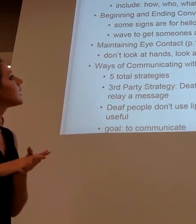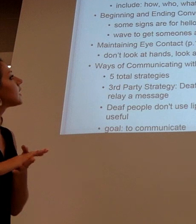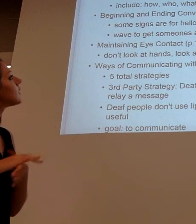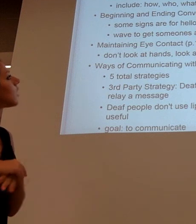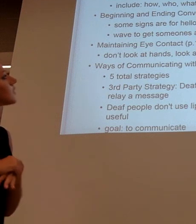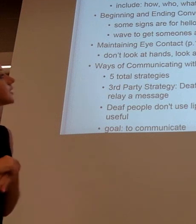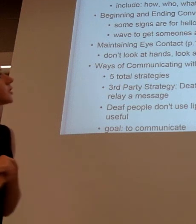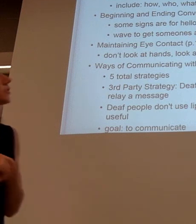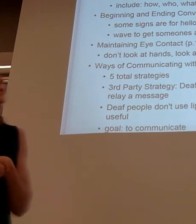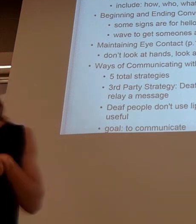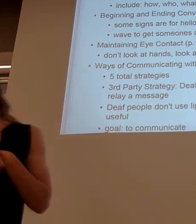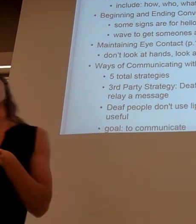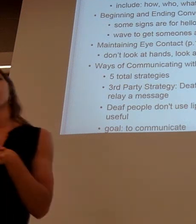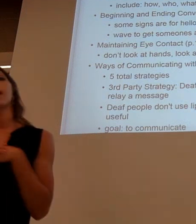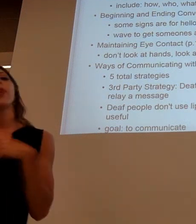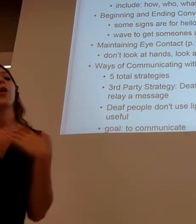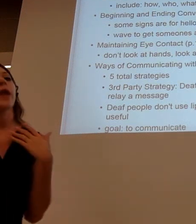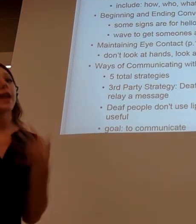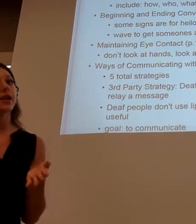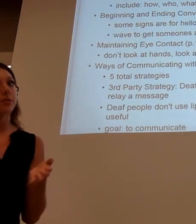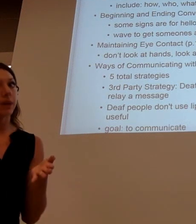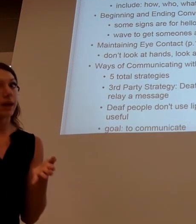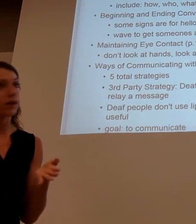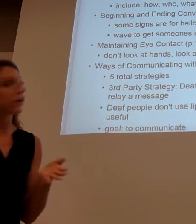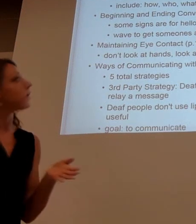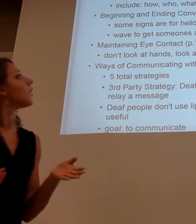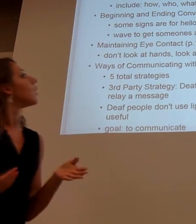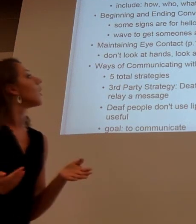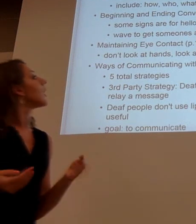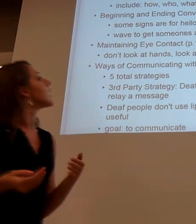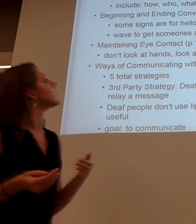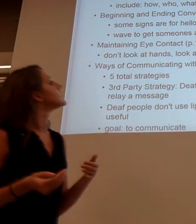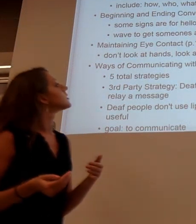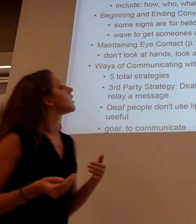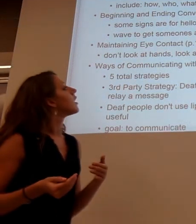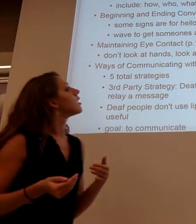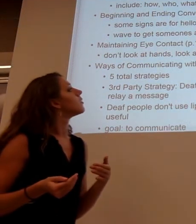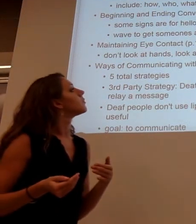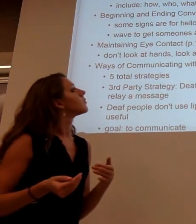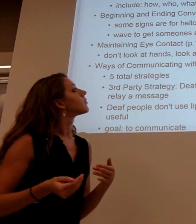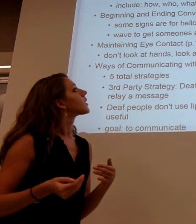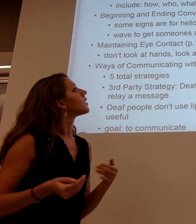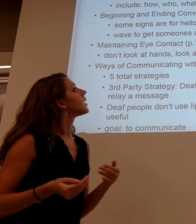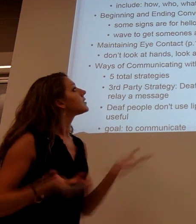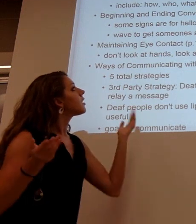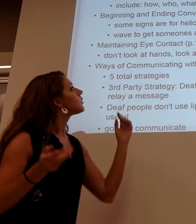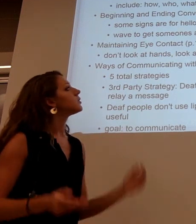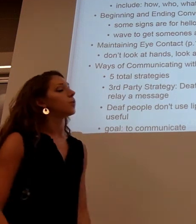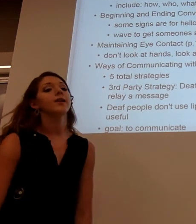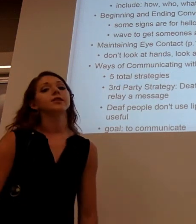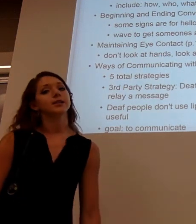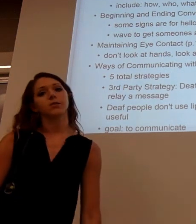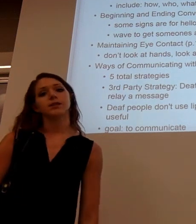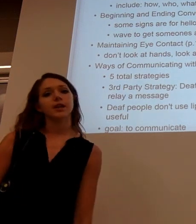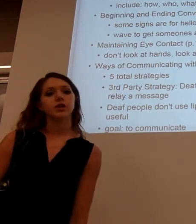Beginning and ending conversations sometimes are hello and goodbye. And it's not rude to wave to get someone's